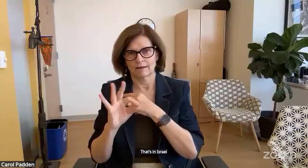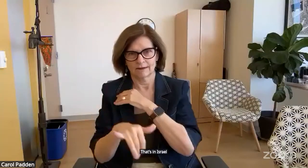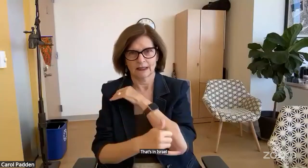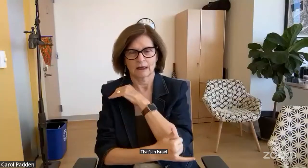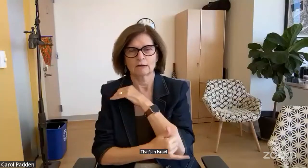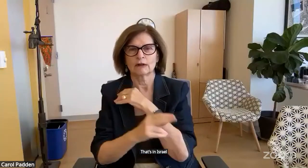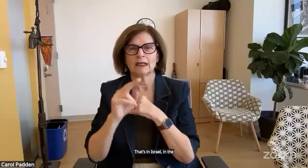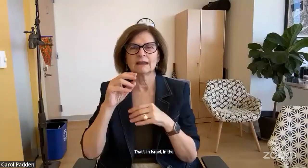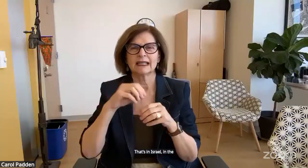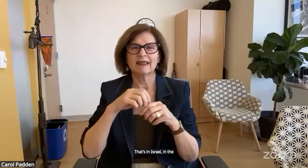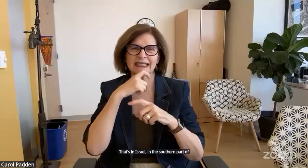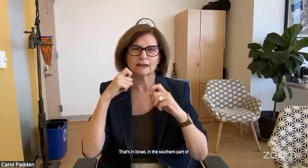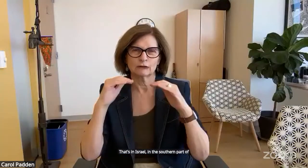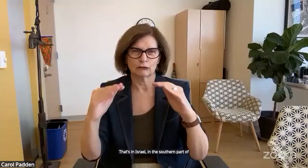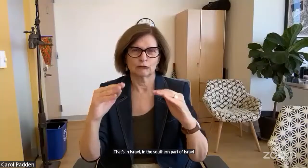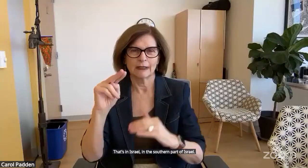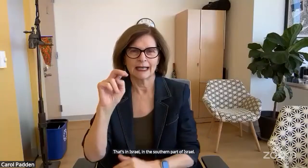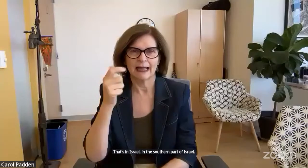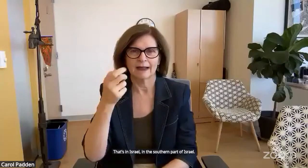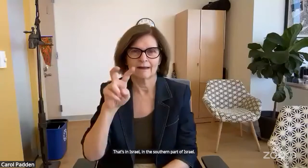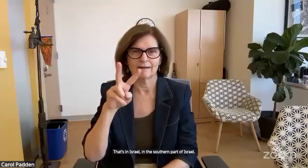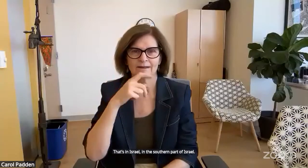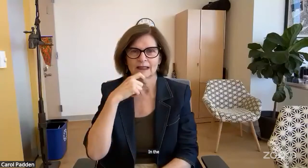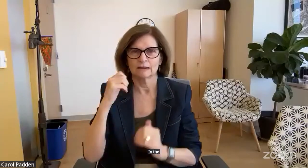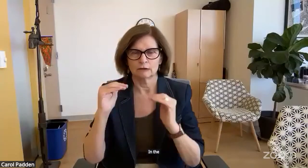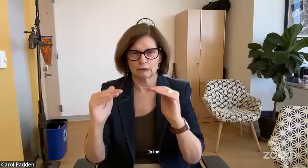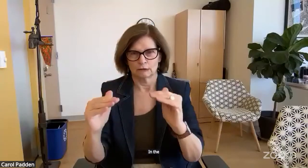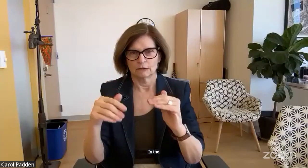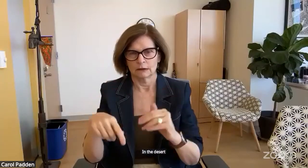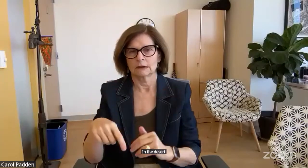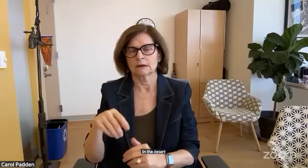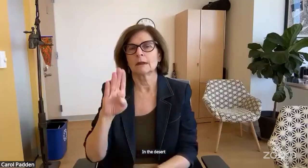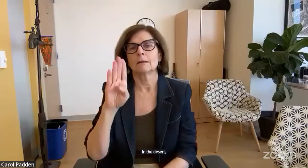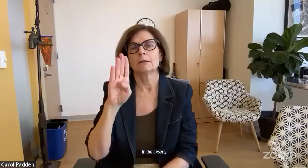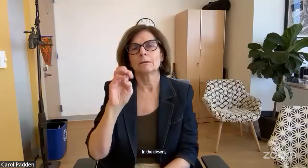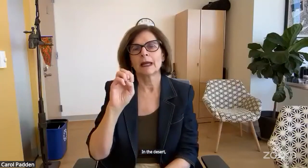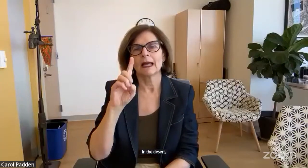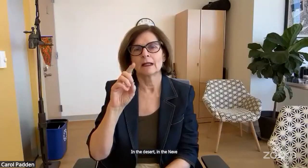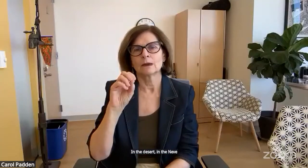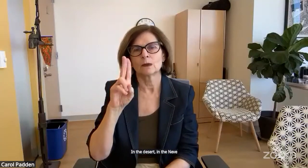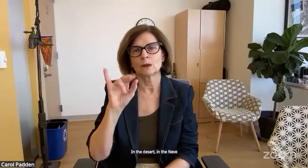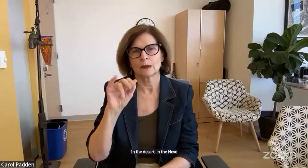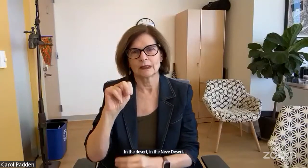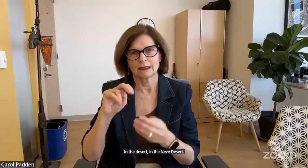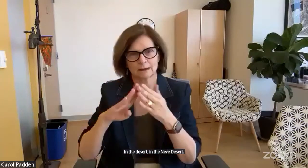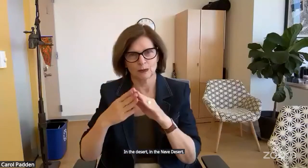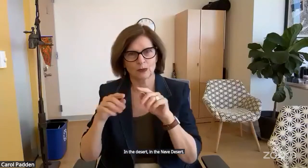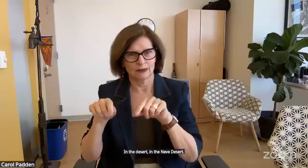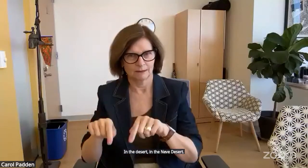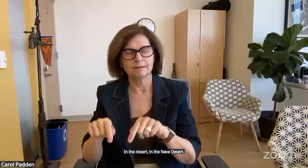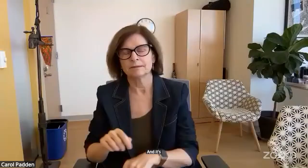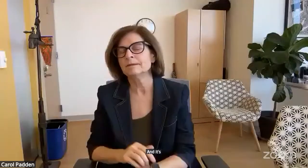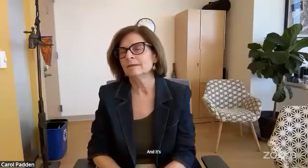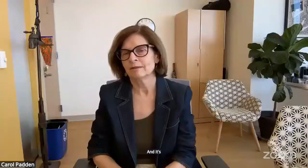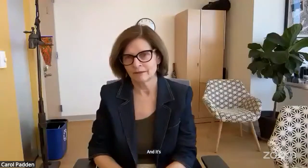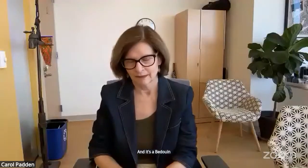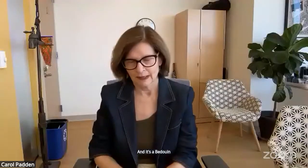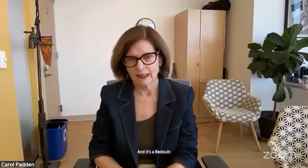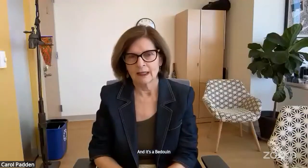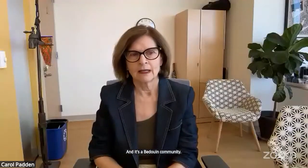southern part of Israel, in the desert, in the Nev Desert, and it's a Bedouin community in